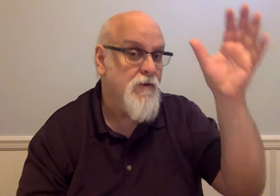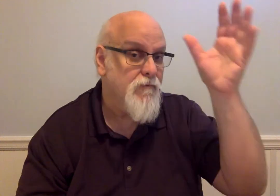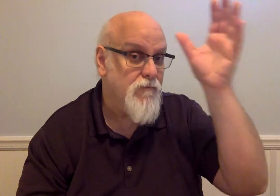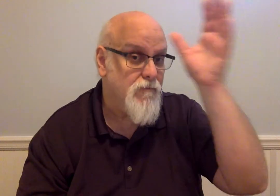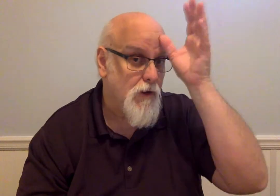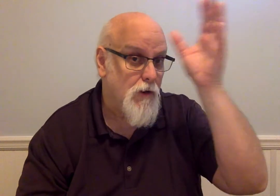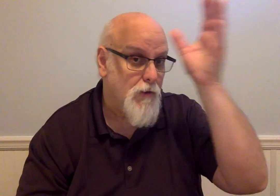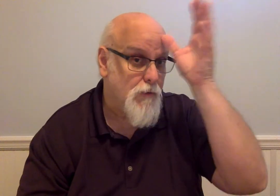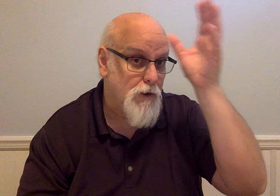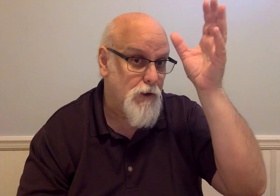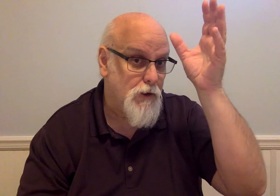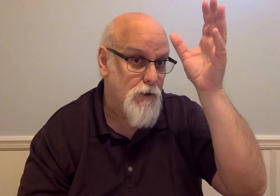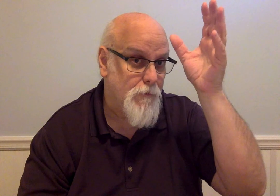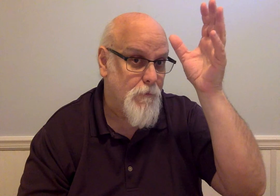Same for father, it taps twice.